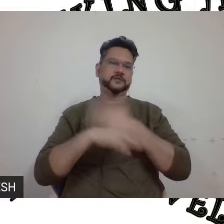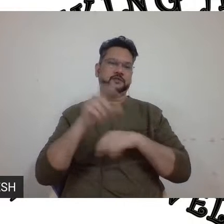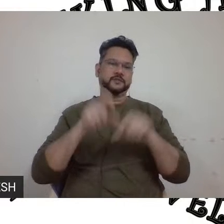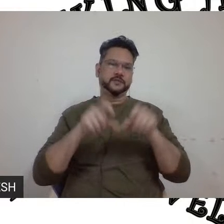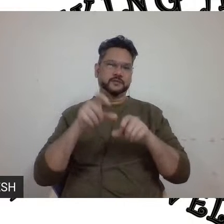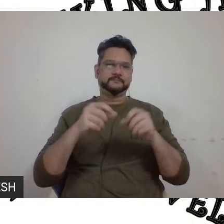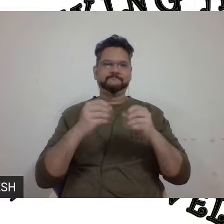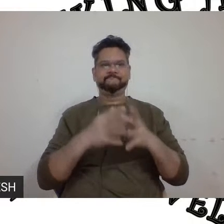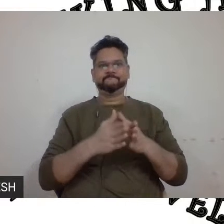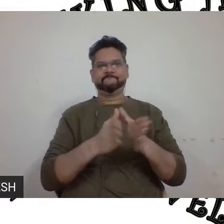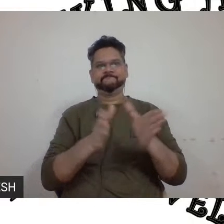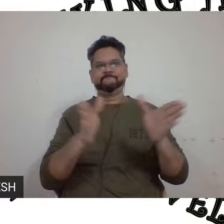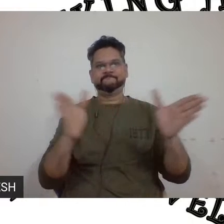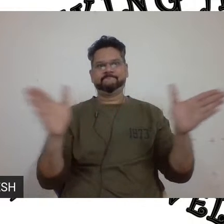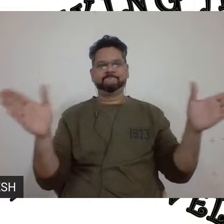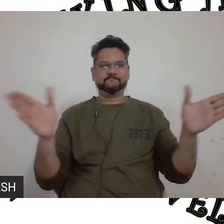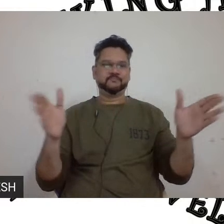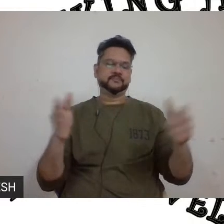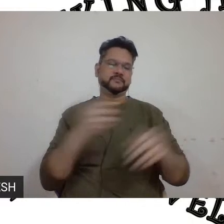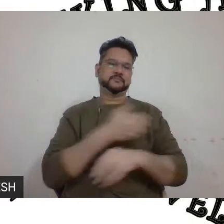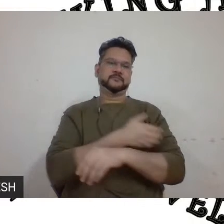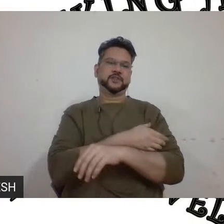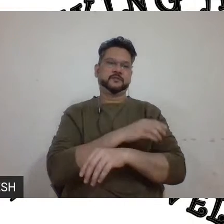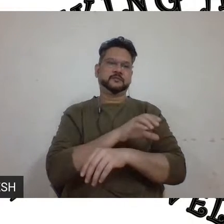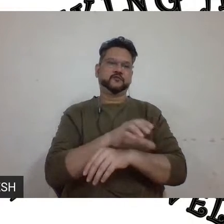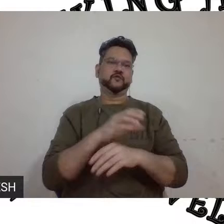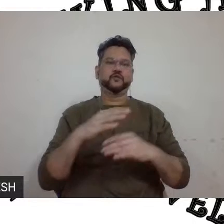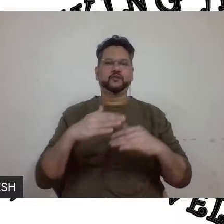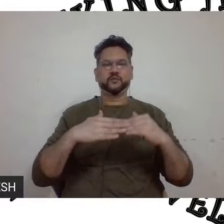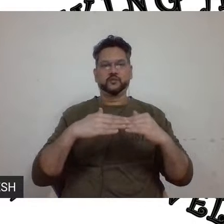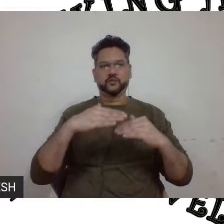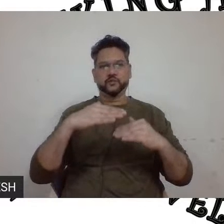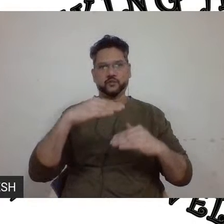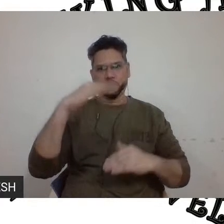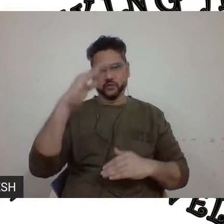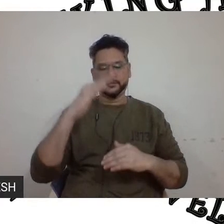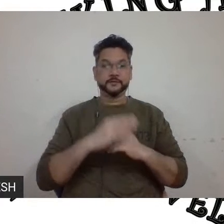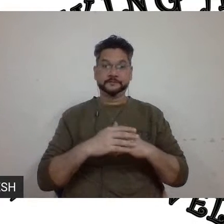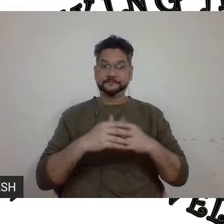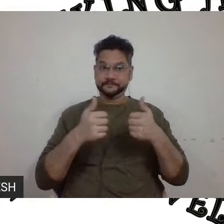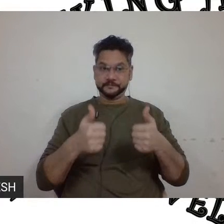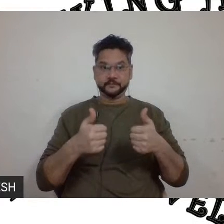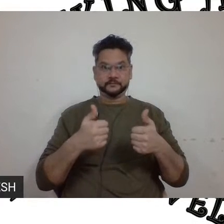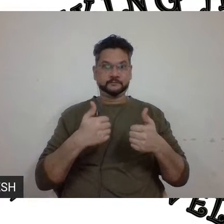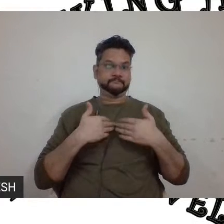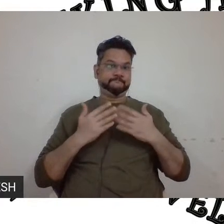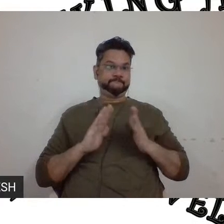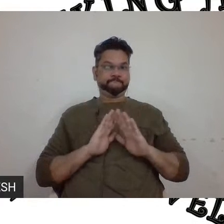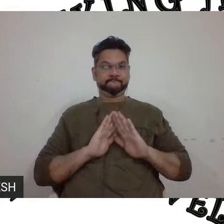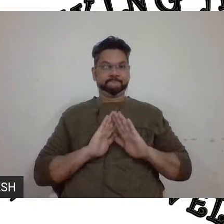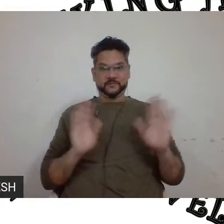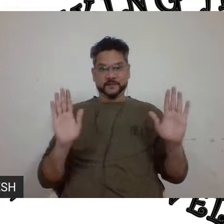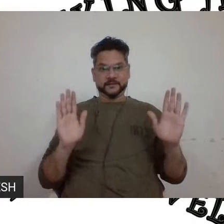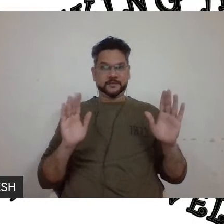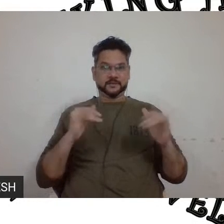scale. uh, I think that will be all from my side. Thank you so much. uh,